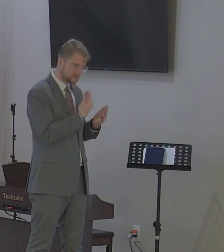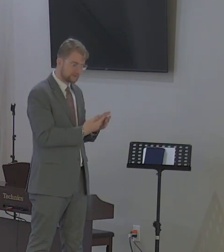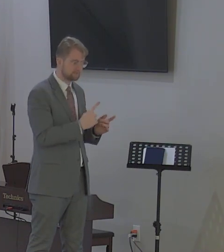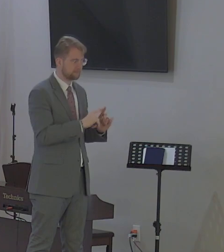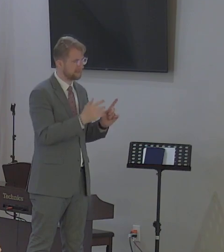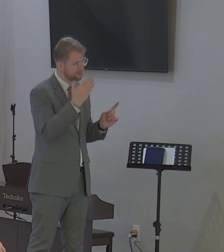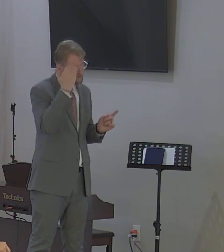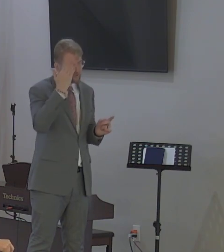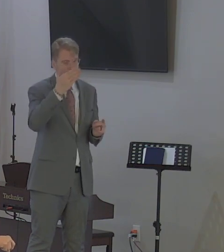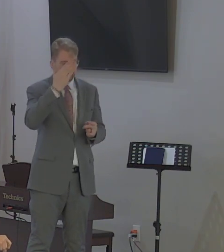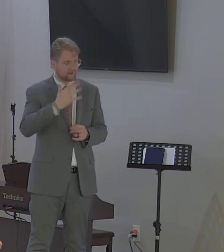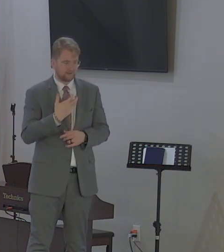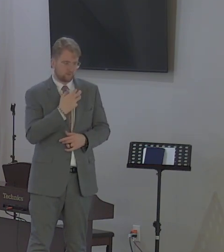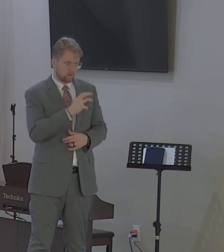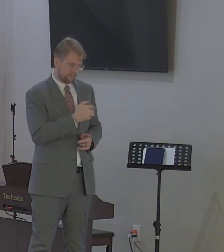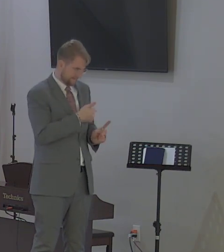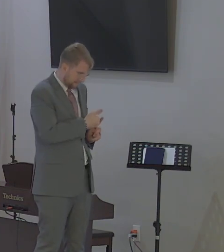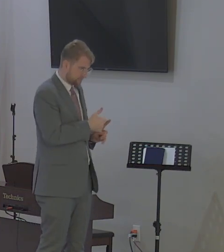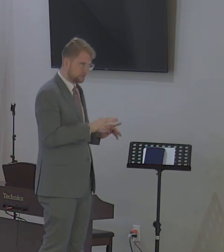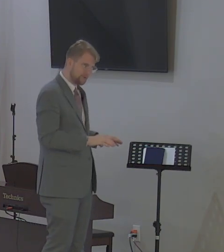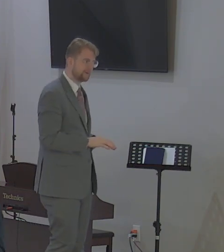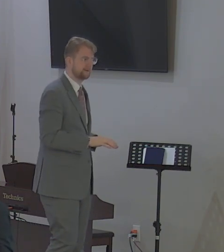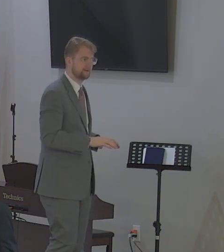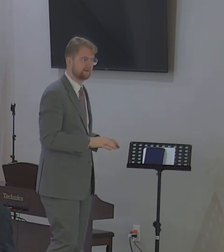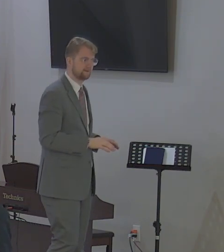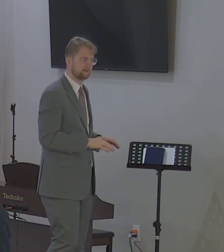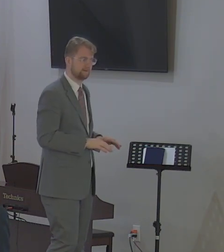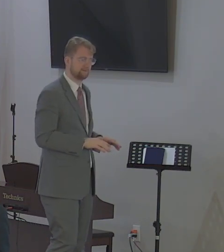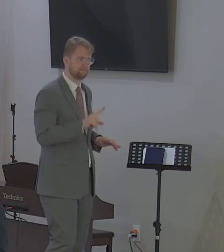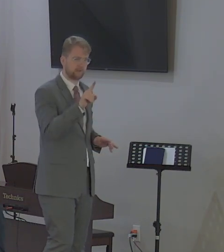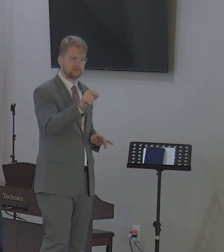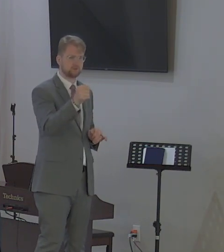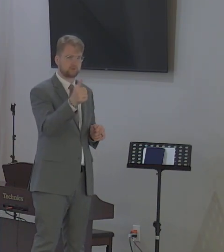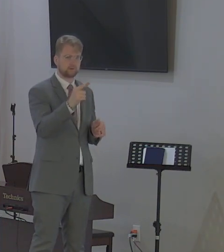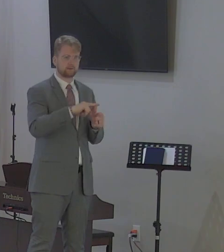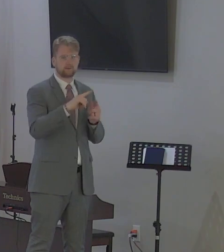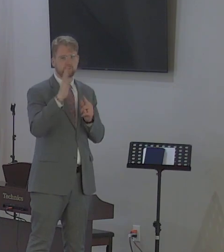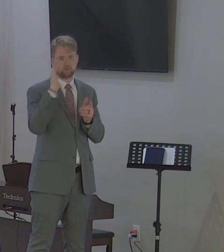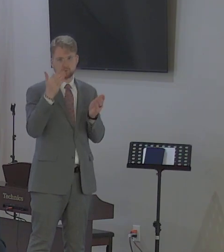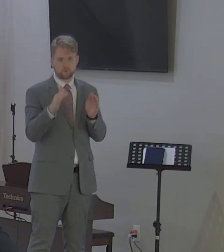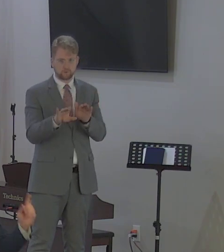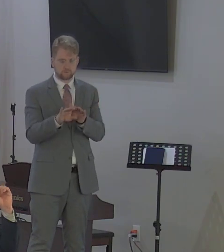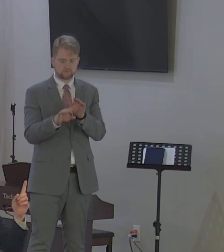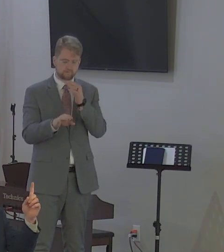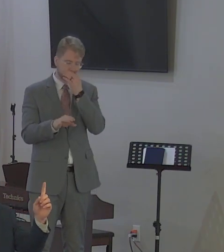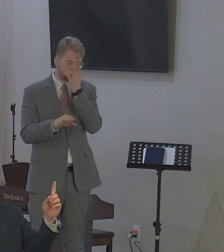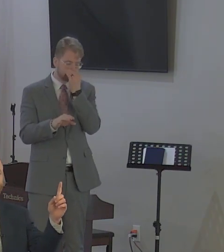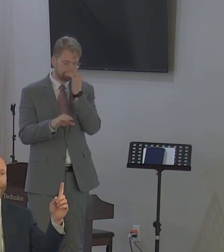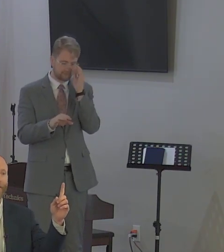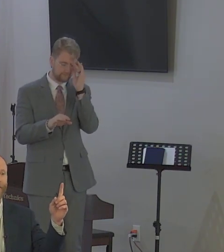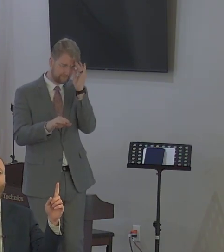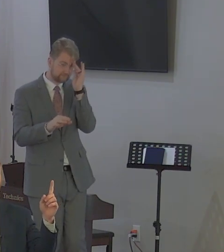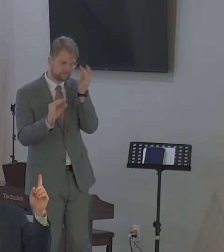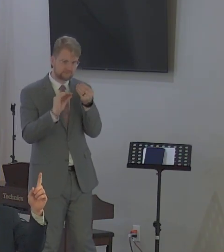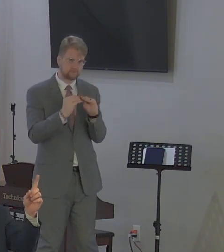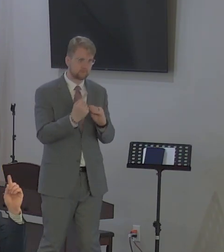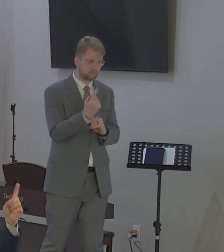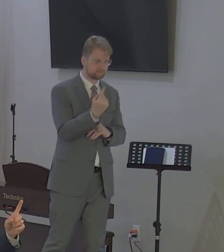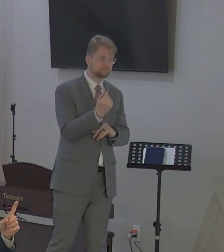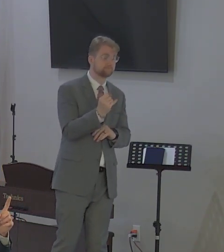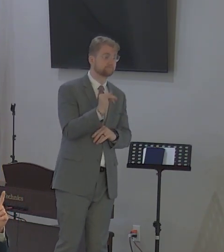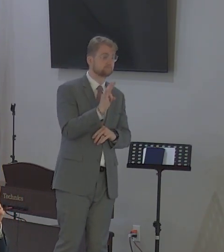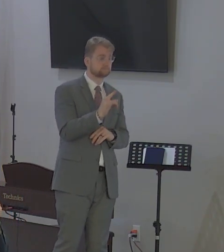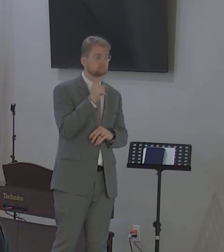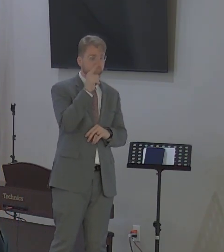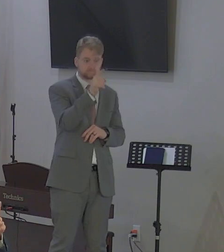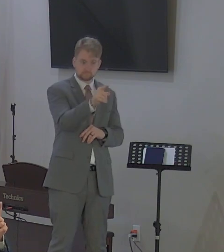said. Can I just ask you really quickly, and we'll close. Number one, if you